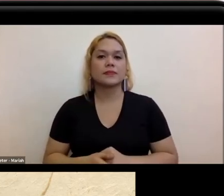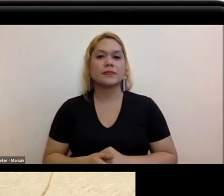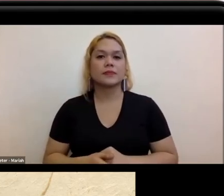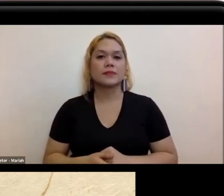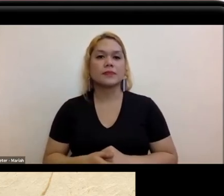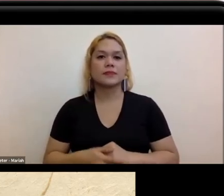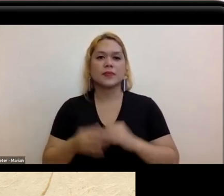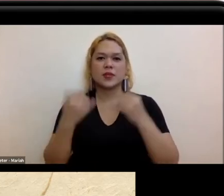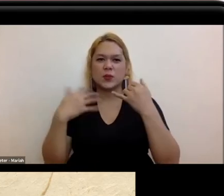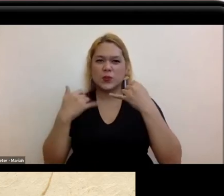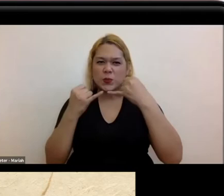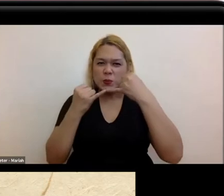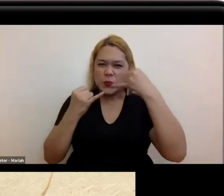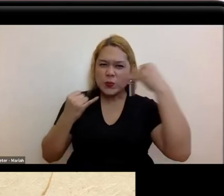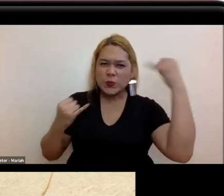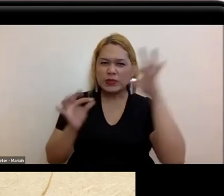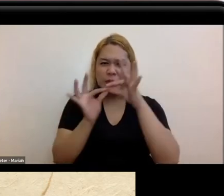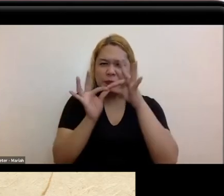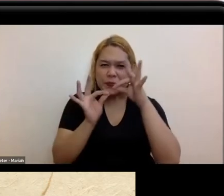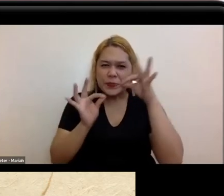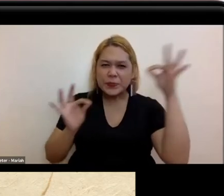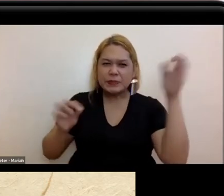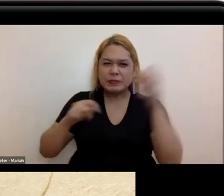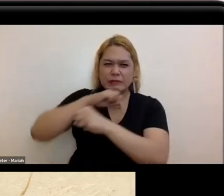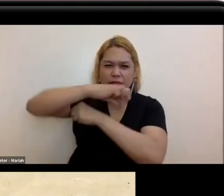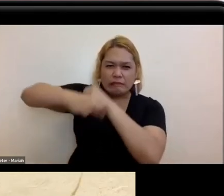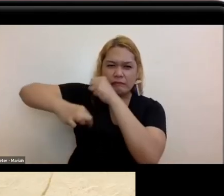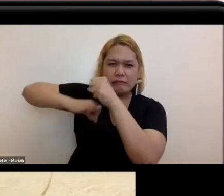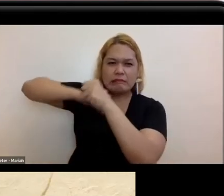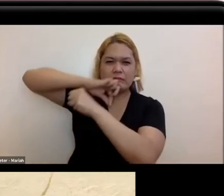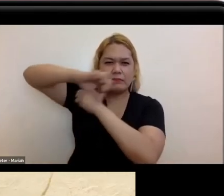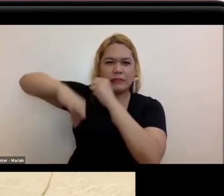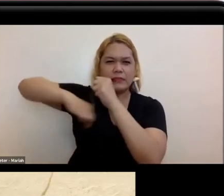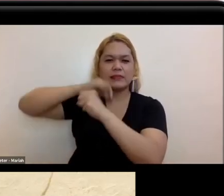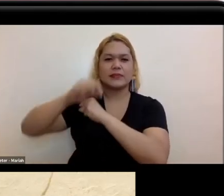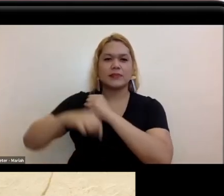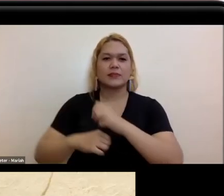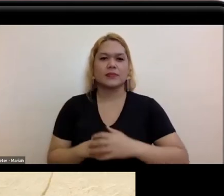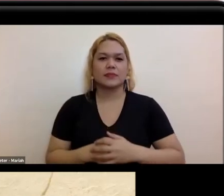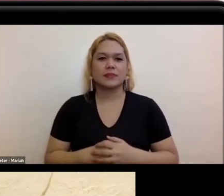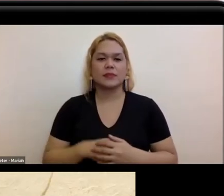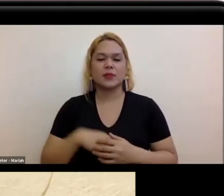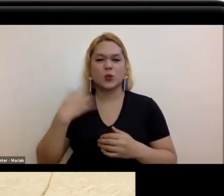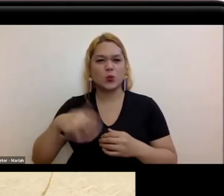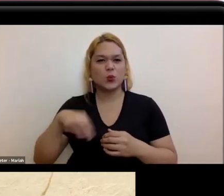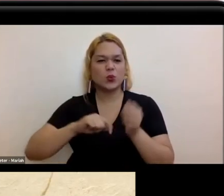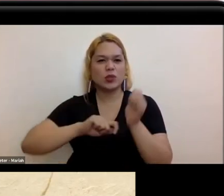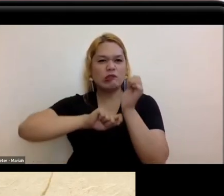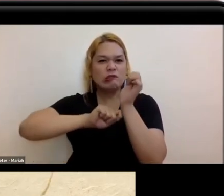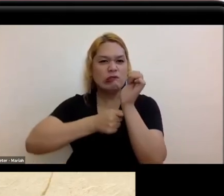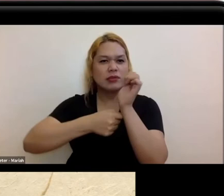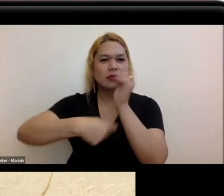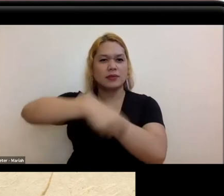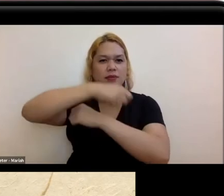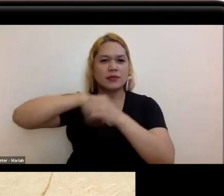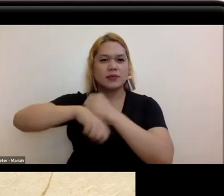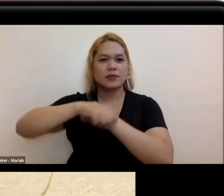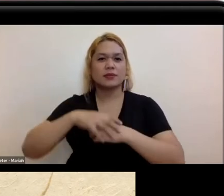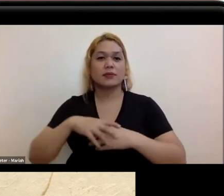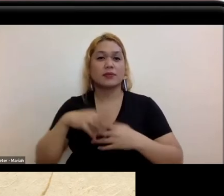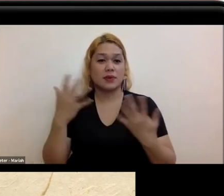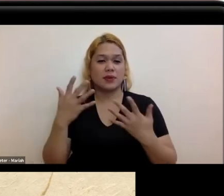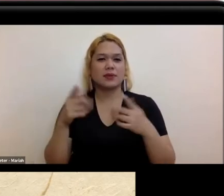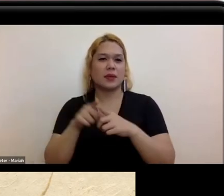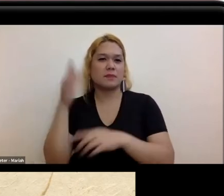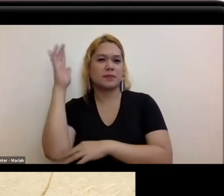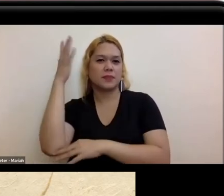also gut. And on your lift to the tree, you get to be Aldrin or